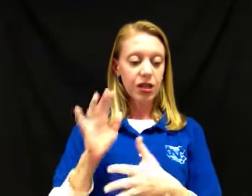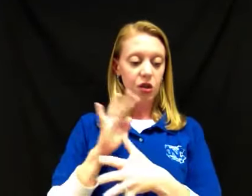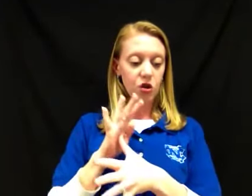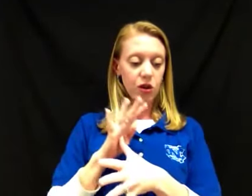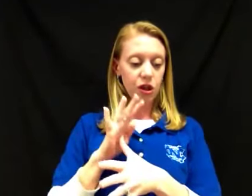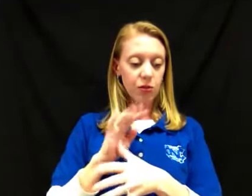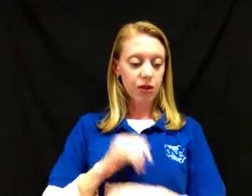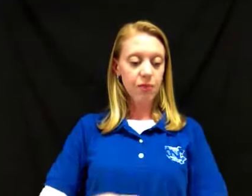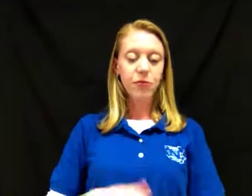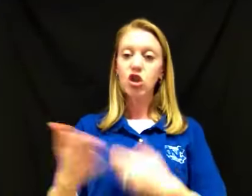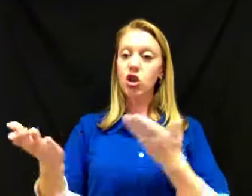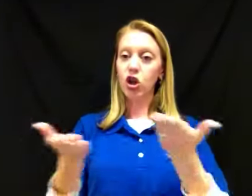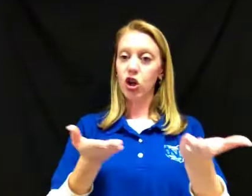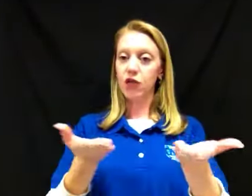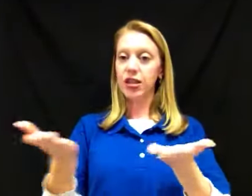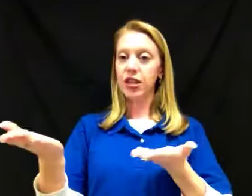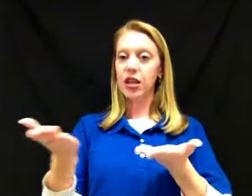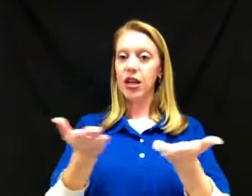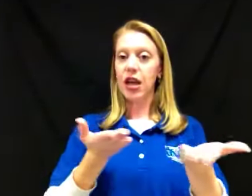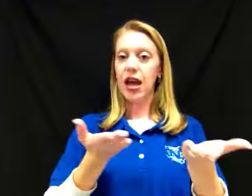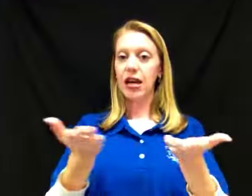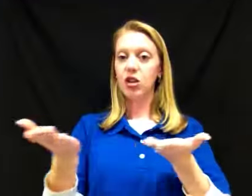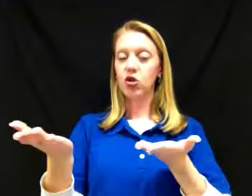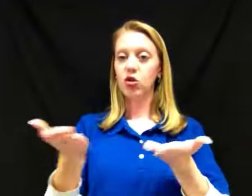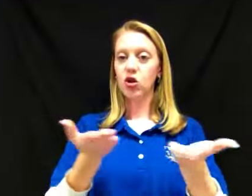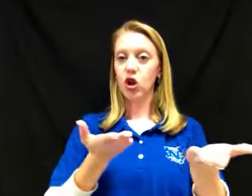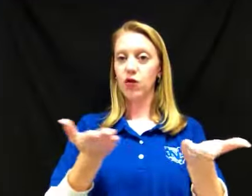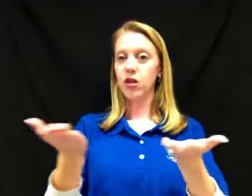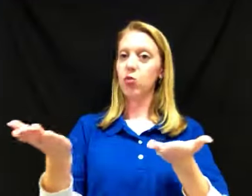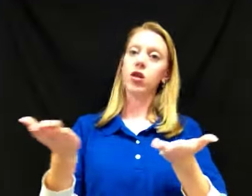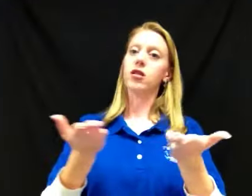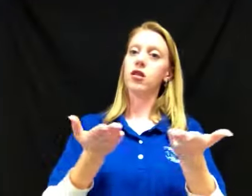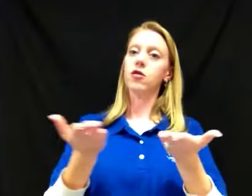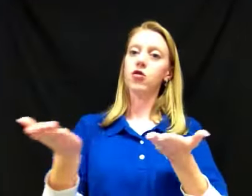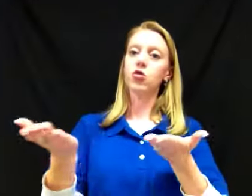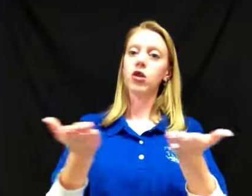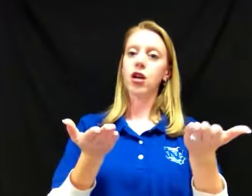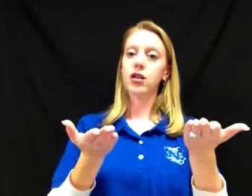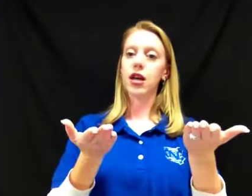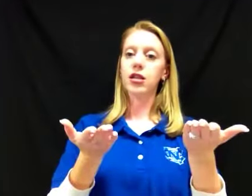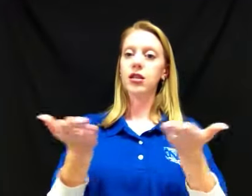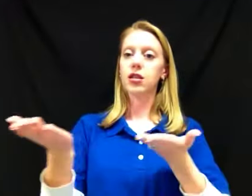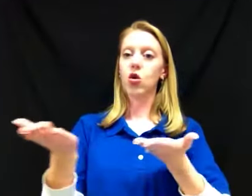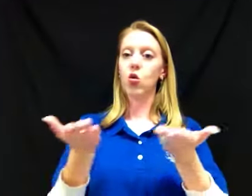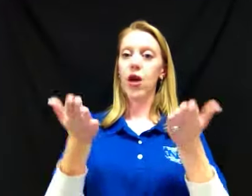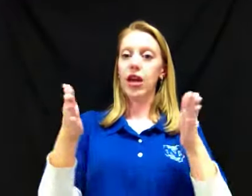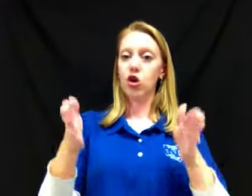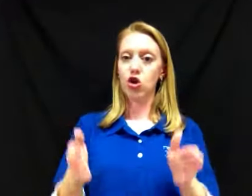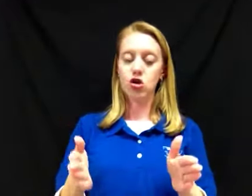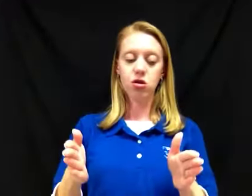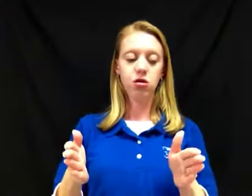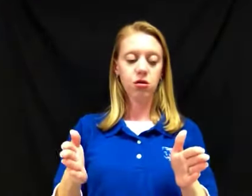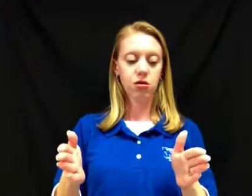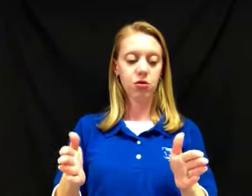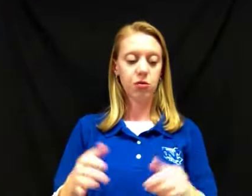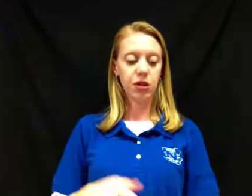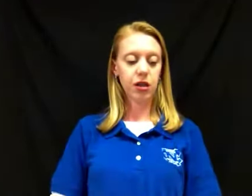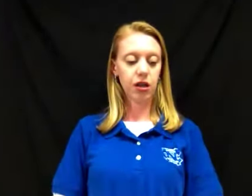Senior, we talked about that. Serve, as in to serve someone, as in a food context. A waiter would be signed like